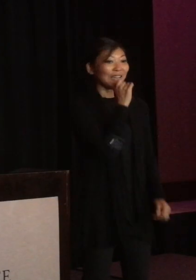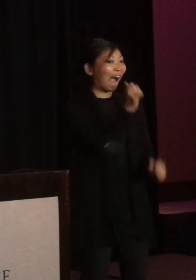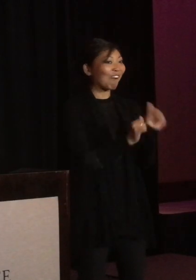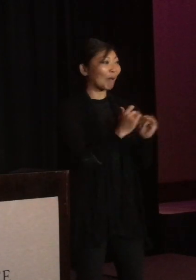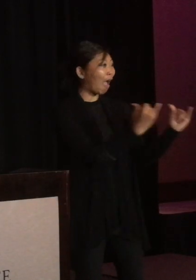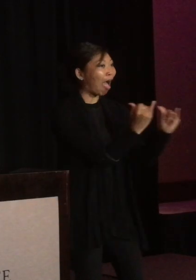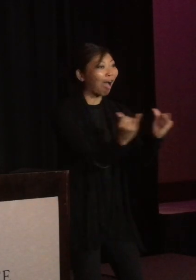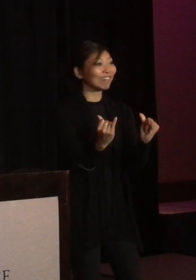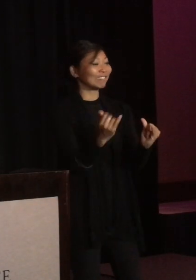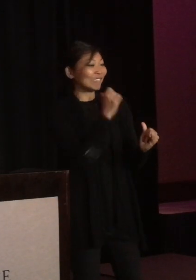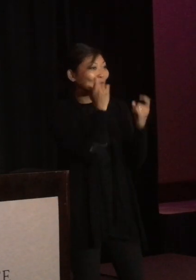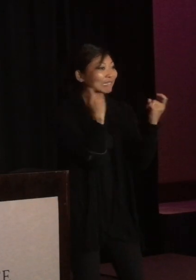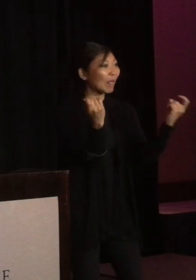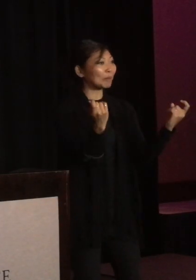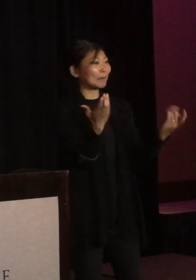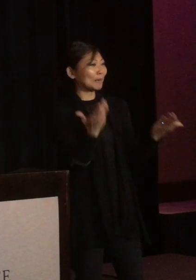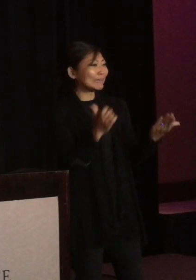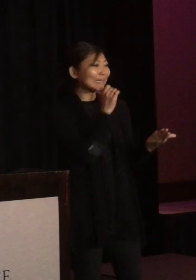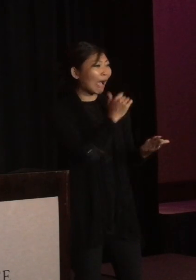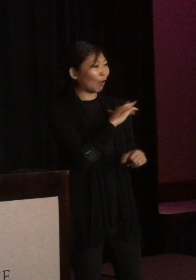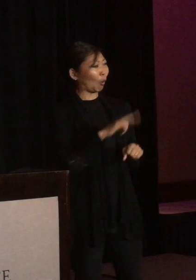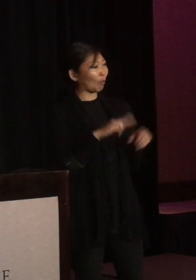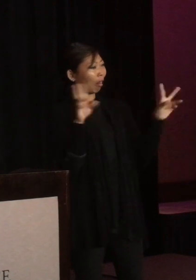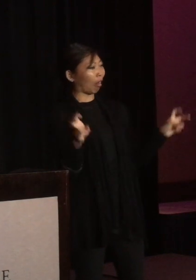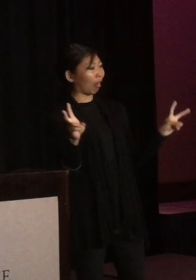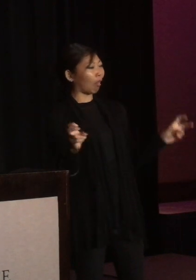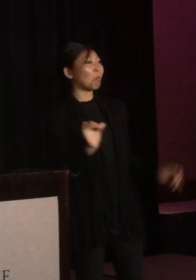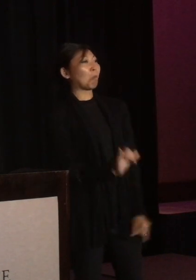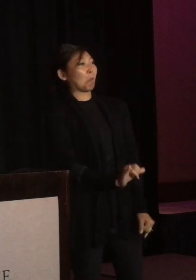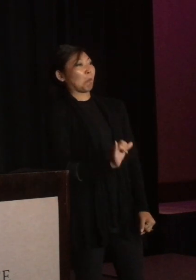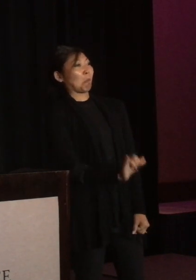and that's not always a great thing, or it's not a normal thing.